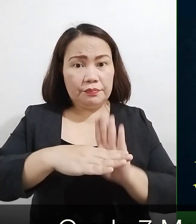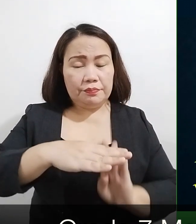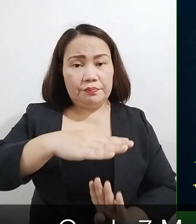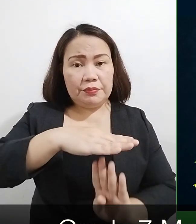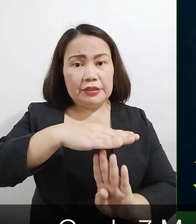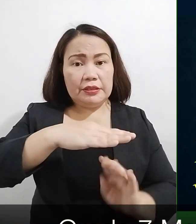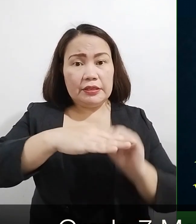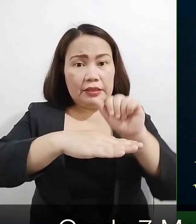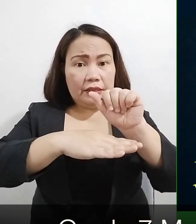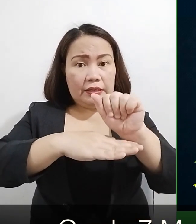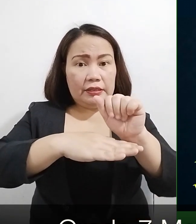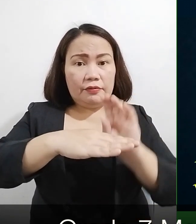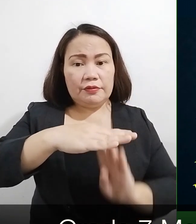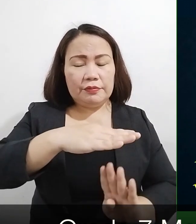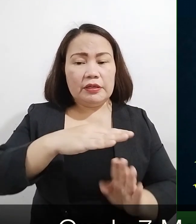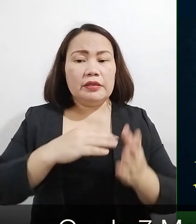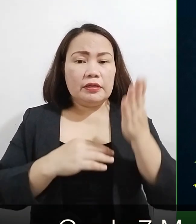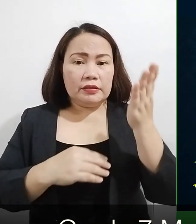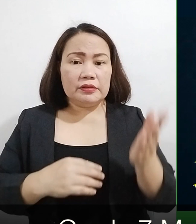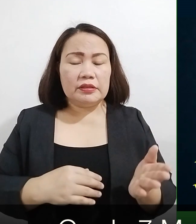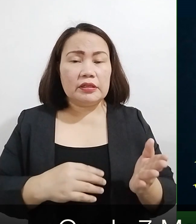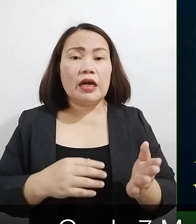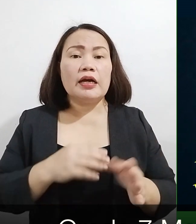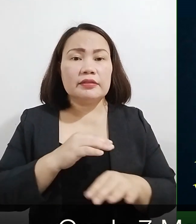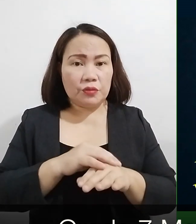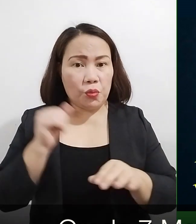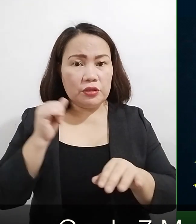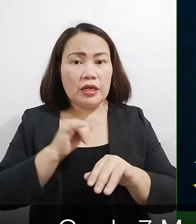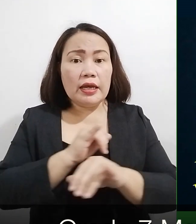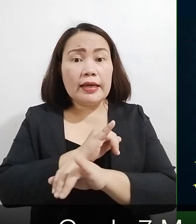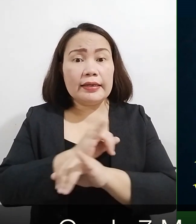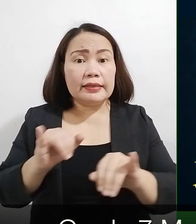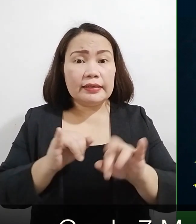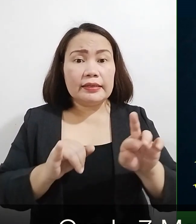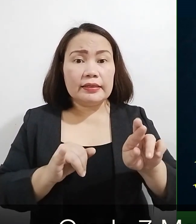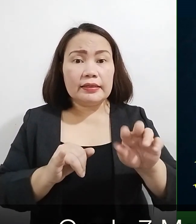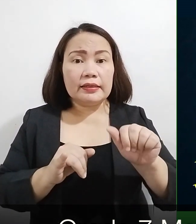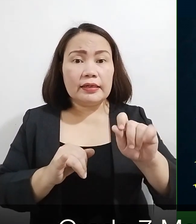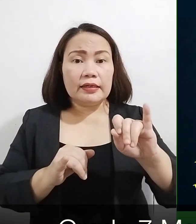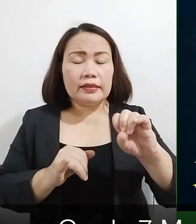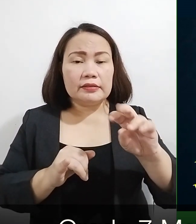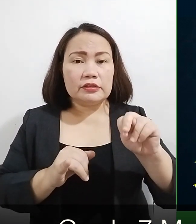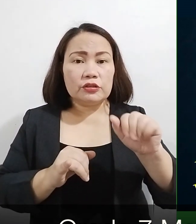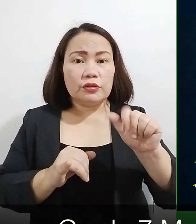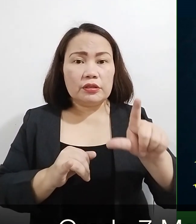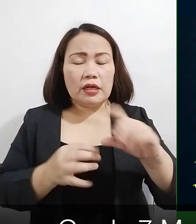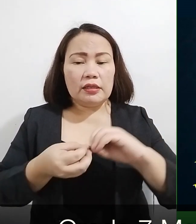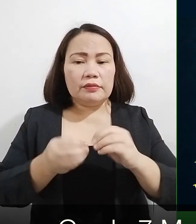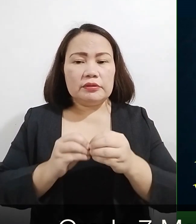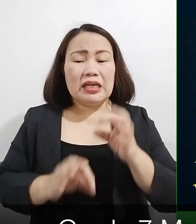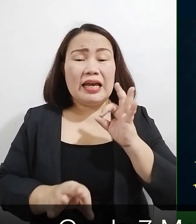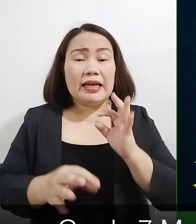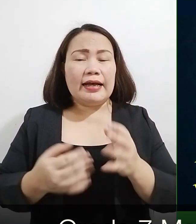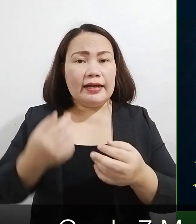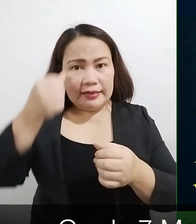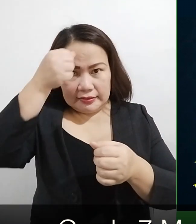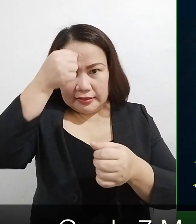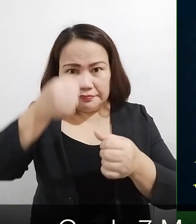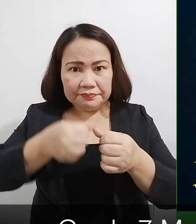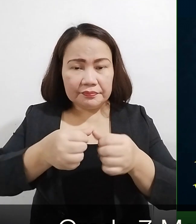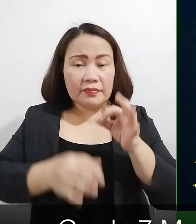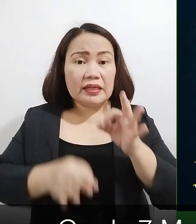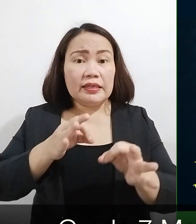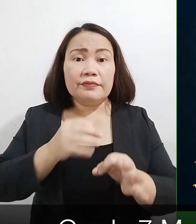non-terminating siya, then these are considered irrational. Tandaan po, kapag ang given natin